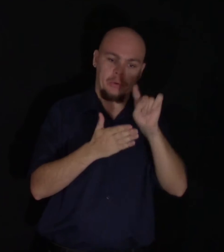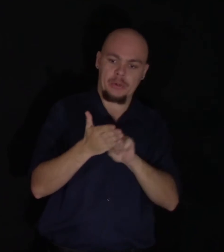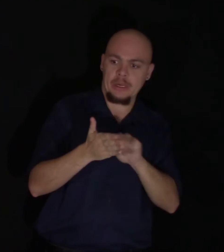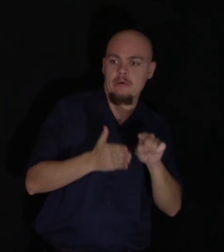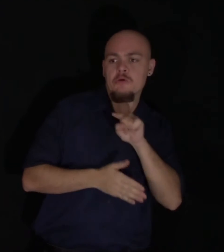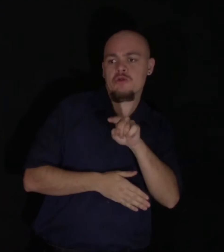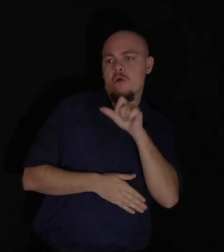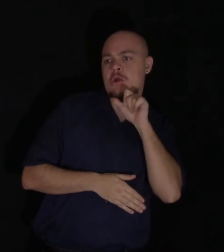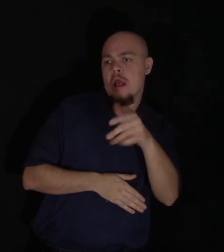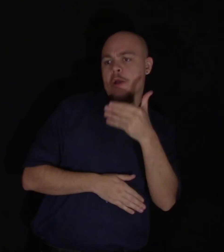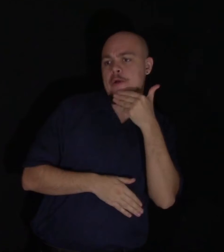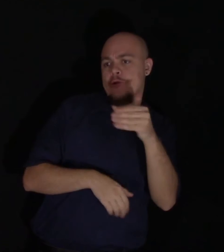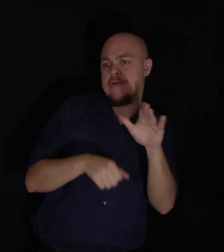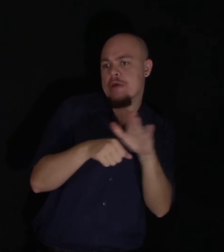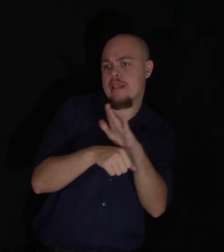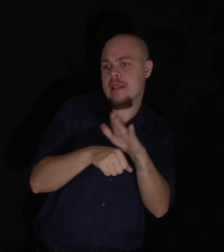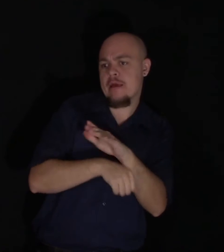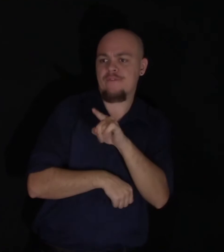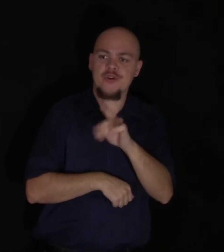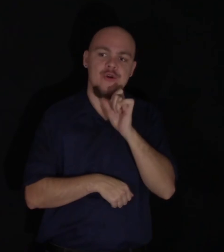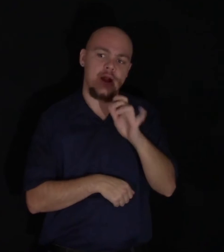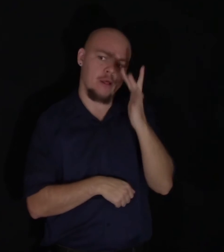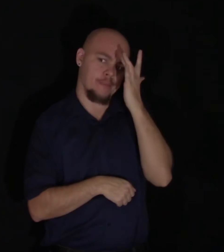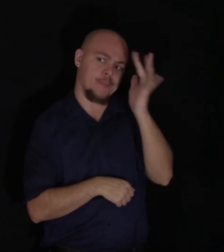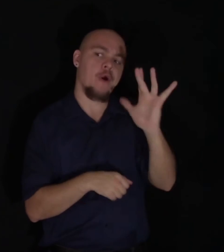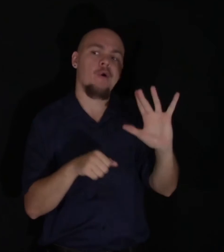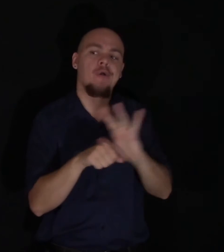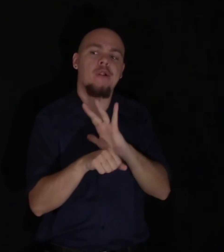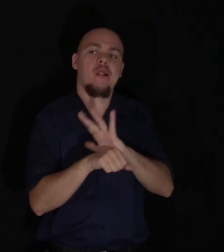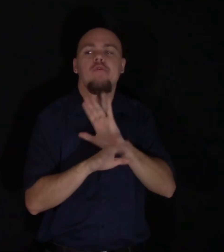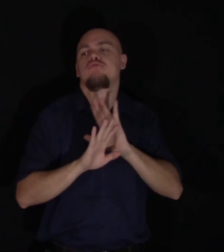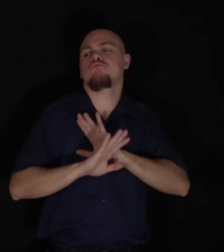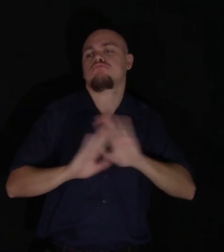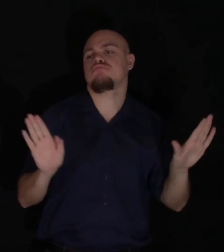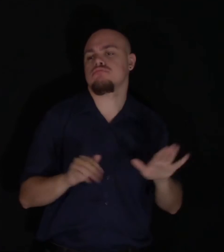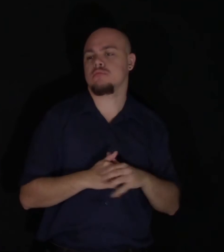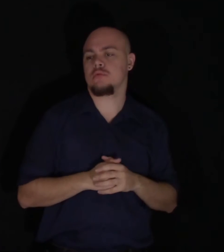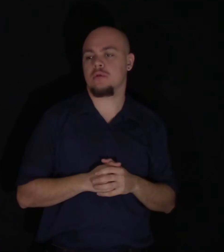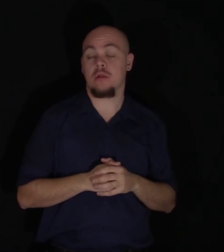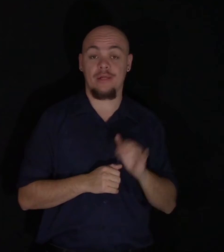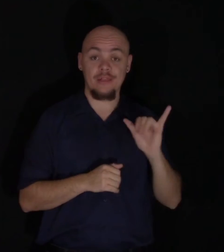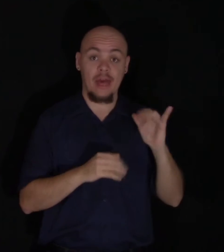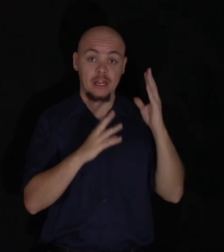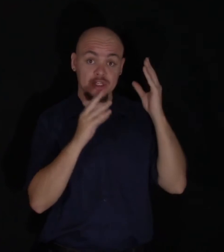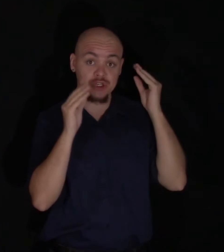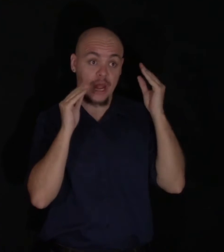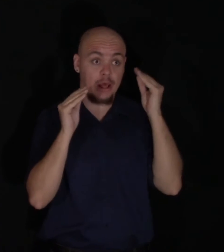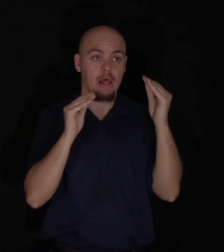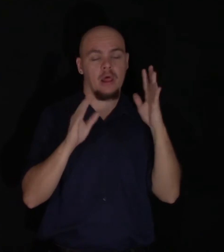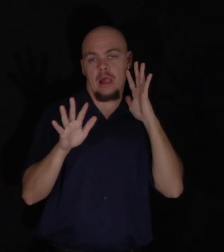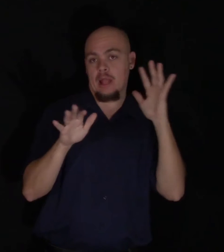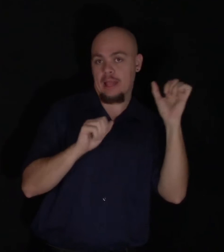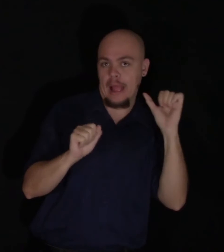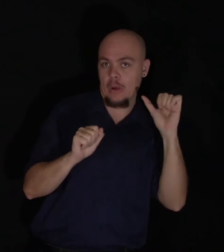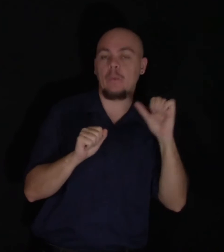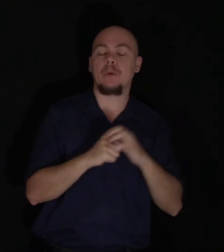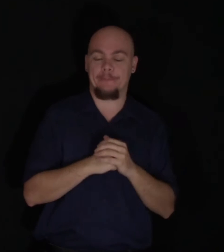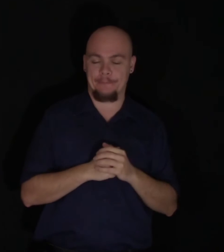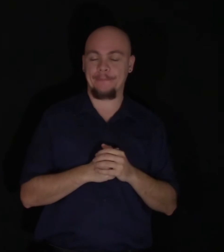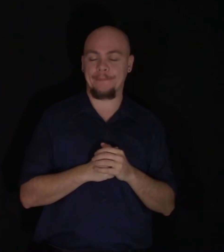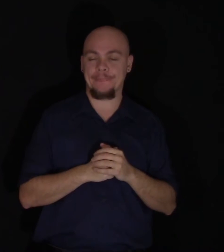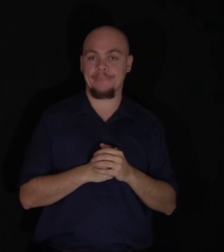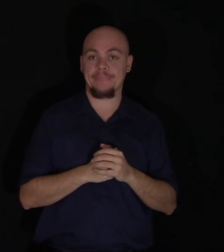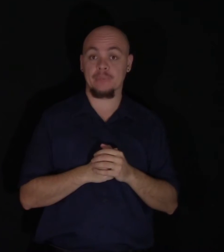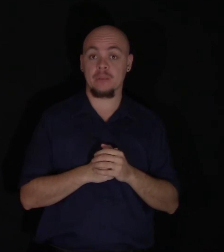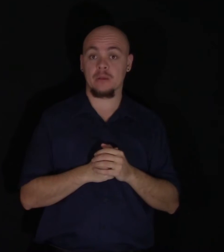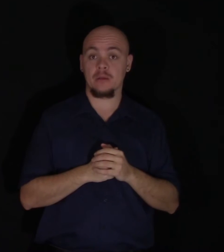I'm not good enough, I'm not smart enough. We all hear that chatter, right? Sometimes it's louder than others. In fact, humor